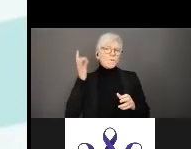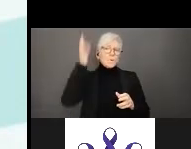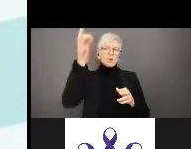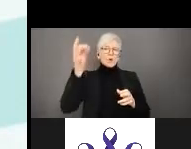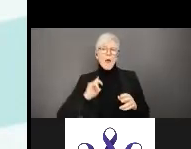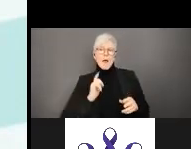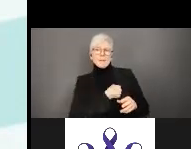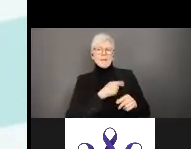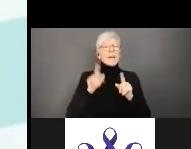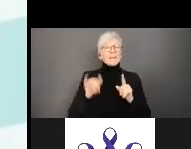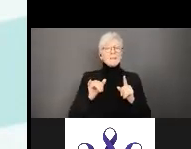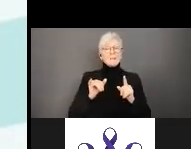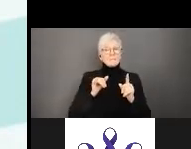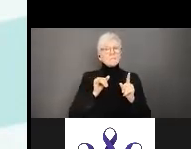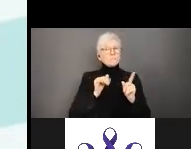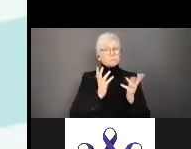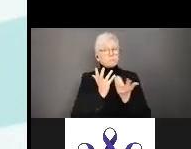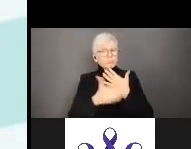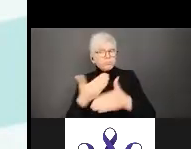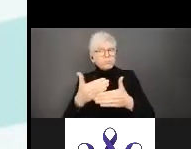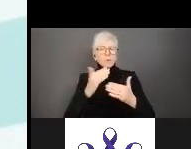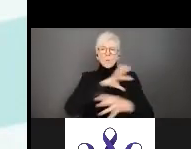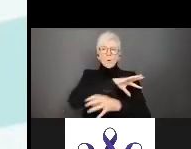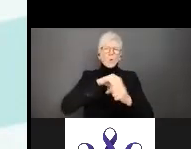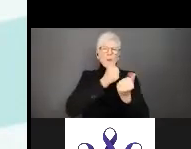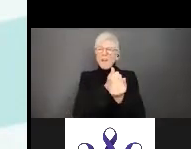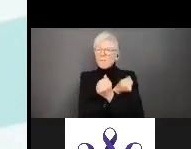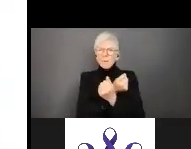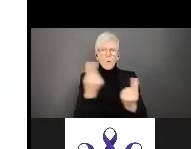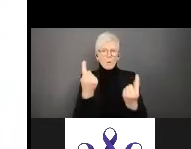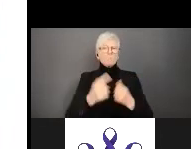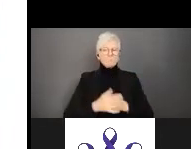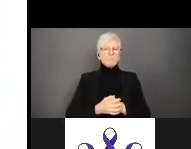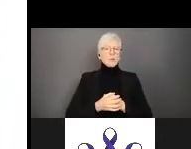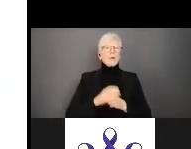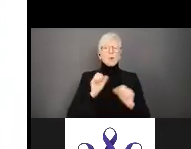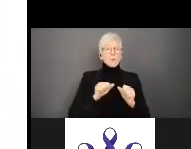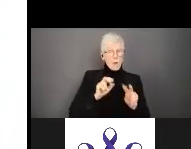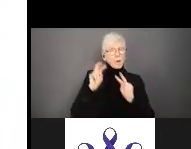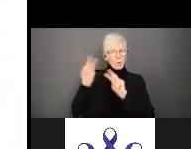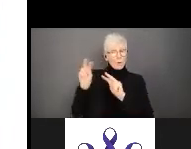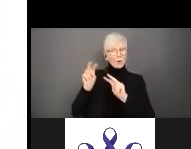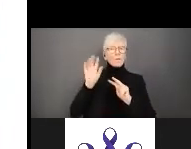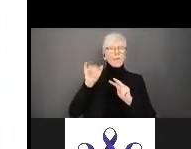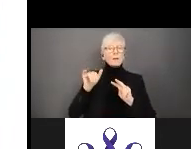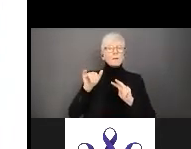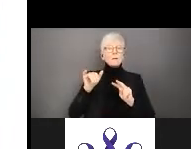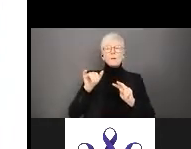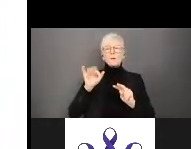strategy for anyone and everyone. You can access it actually starting now at